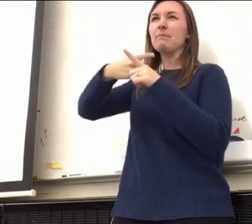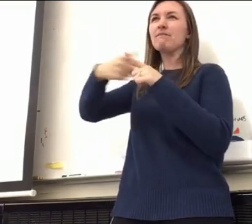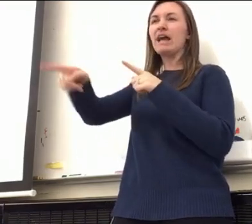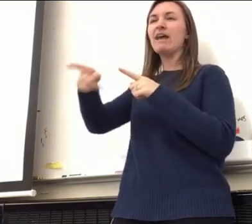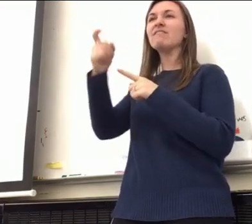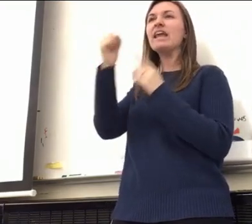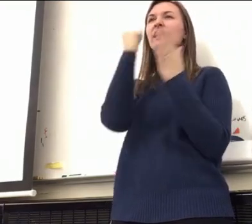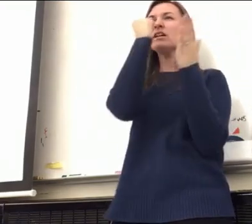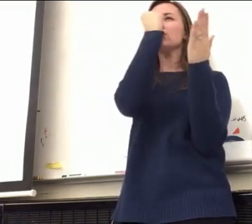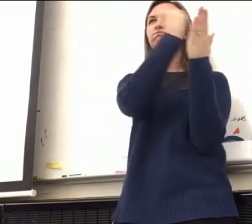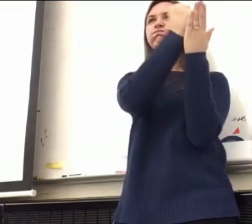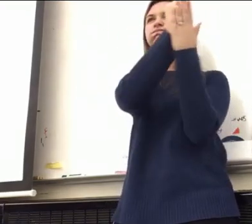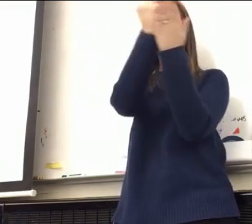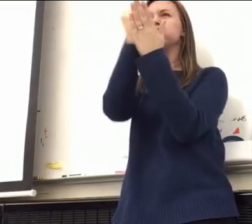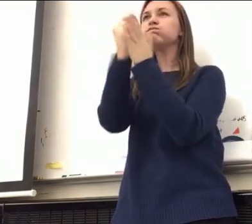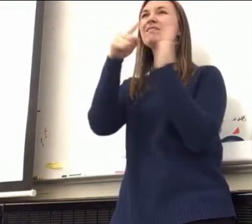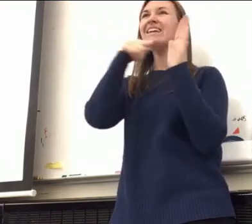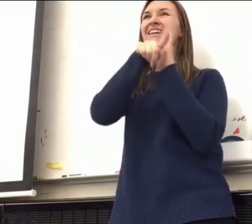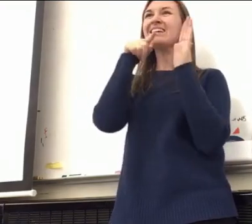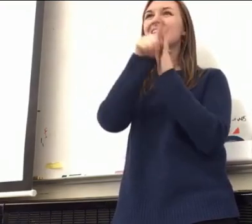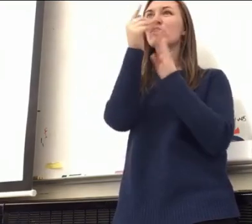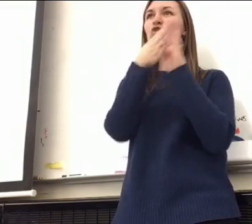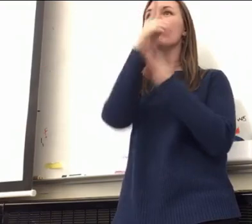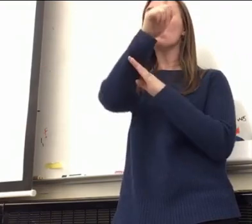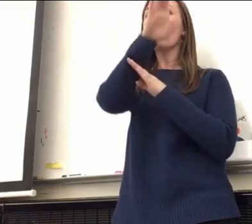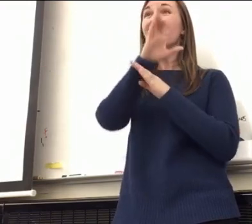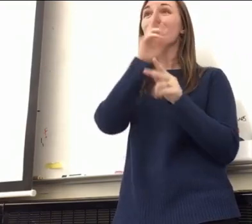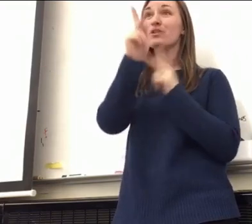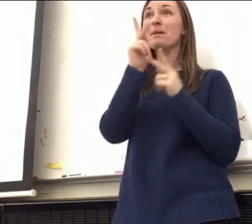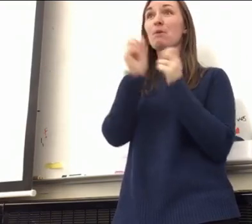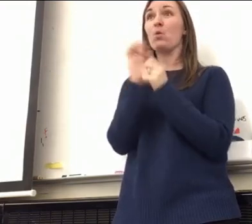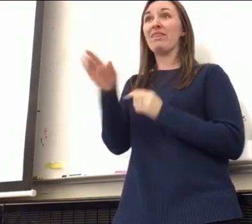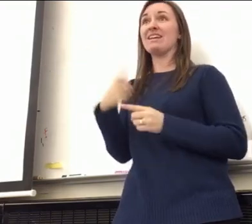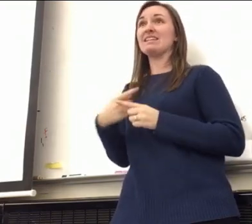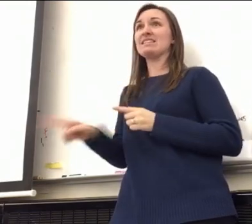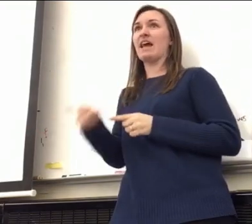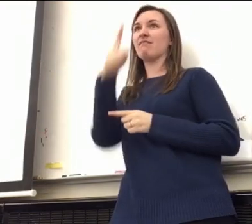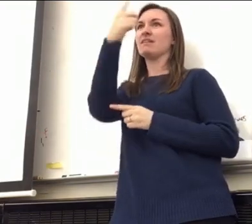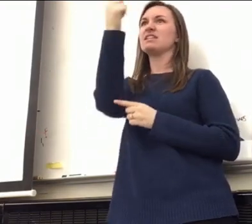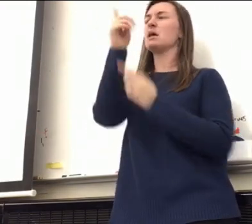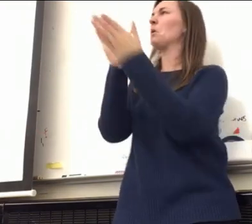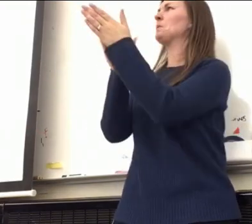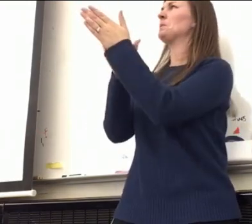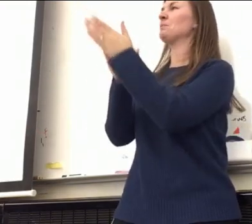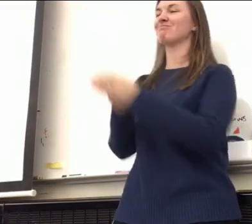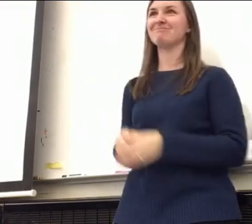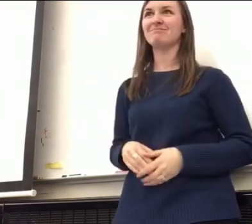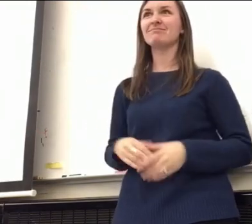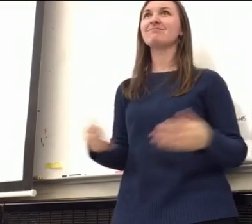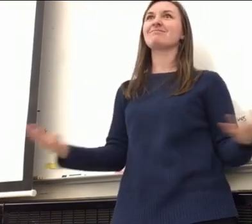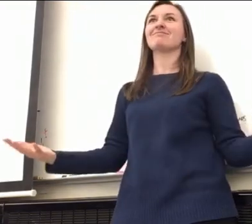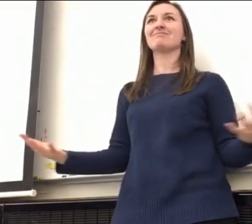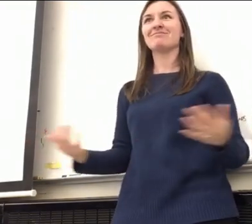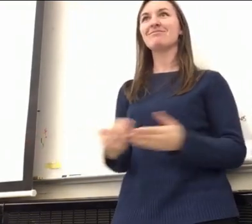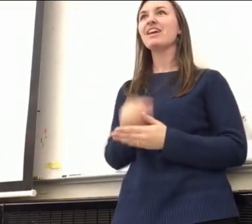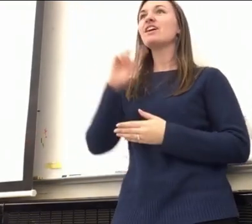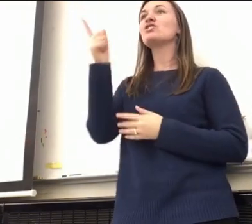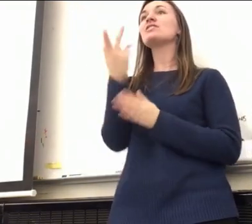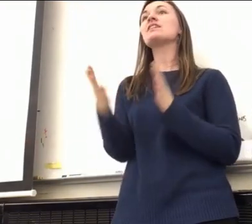kills 100 of Santa Anna's men with his knife. Now, again, let's just remind